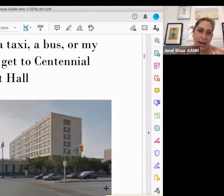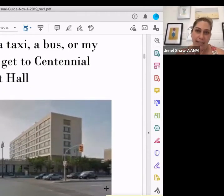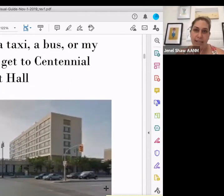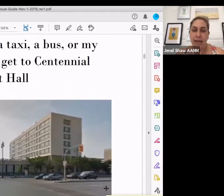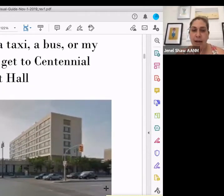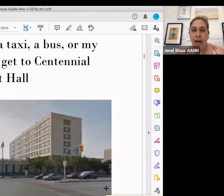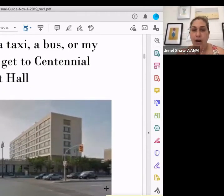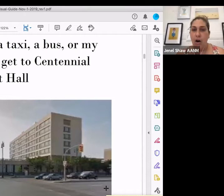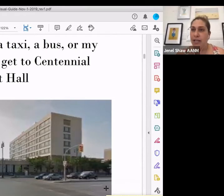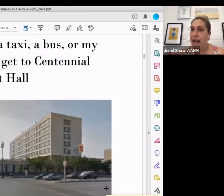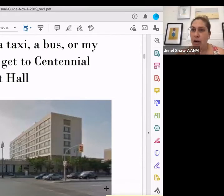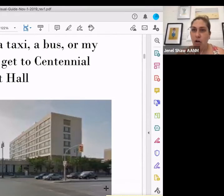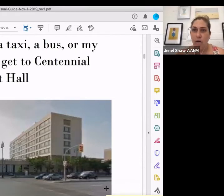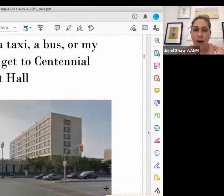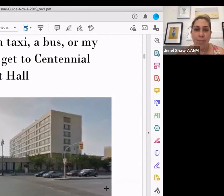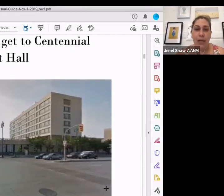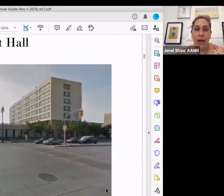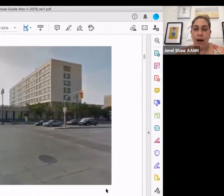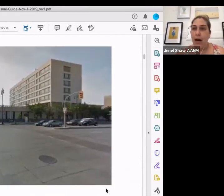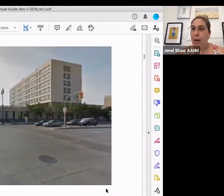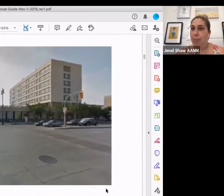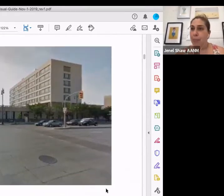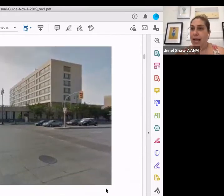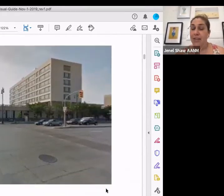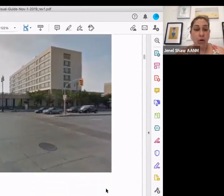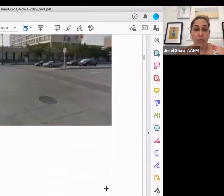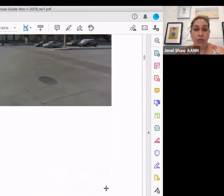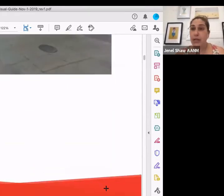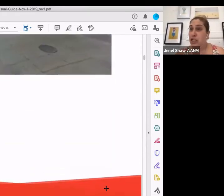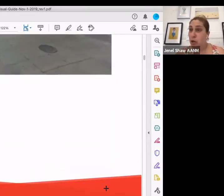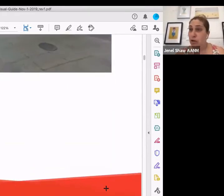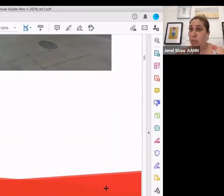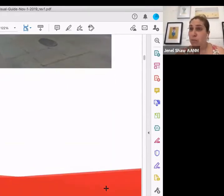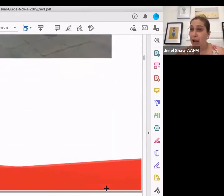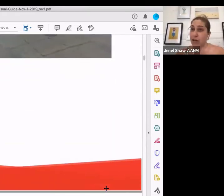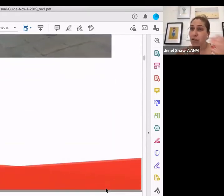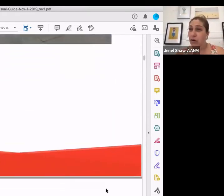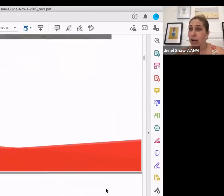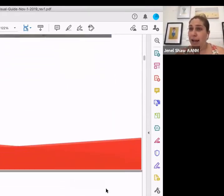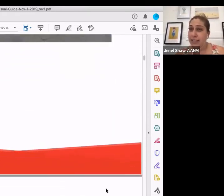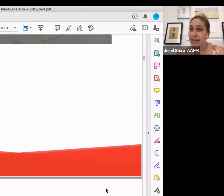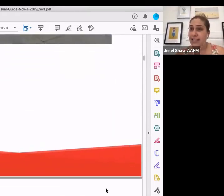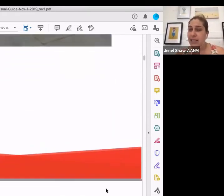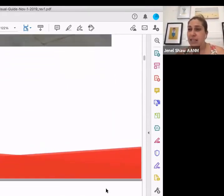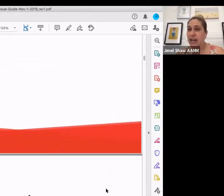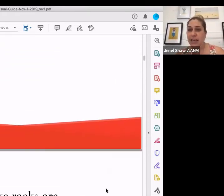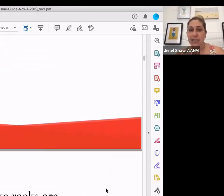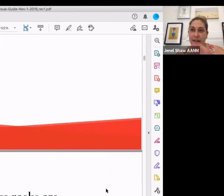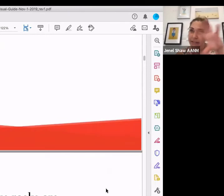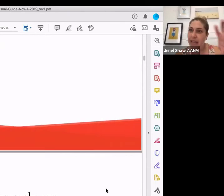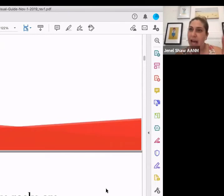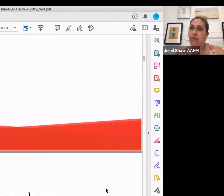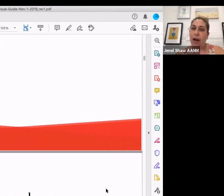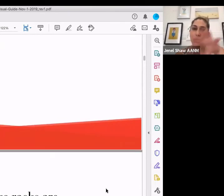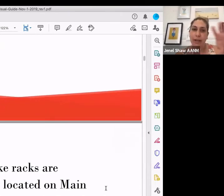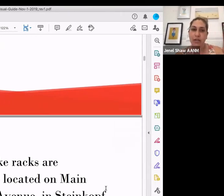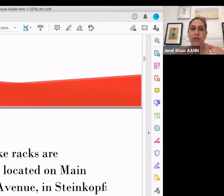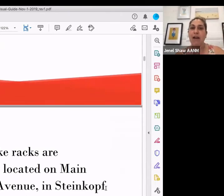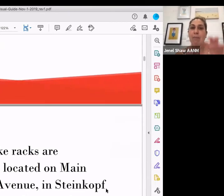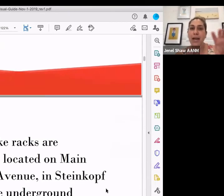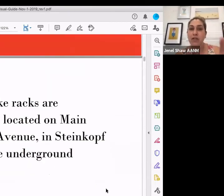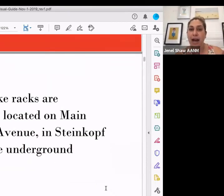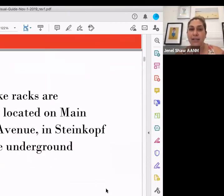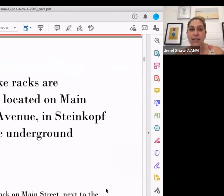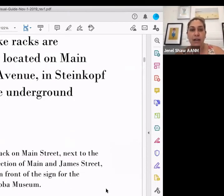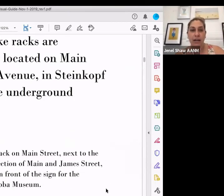taxi, bus, or take a car. And so, they show you how to access the stuff that they have around there.